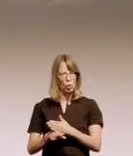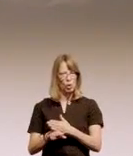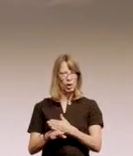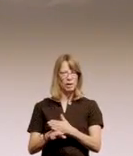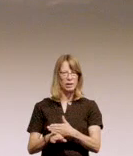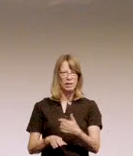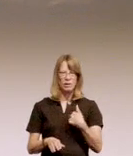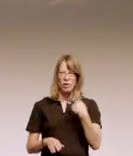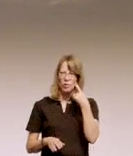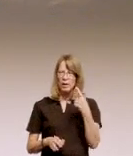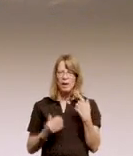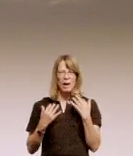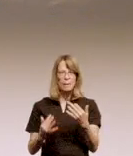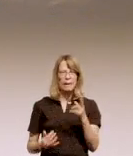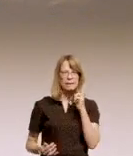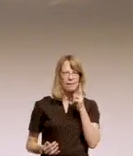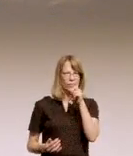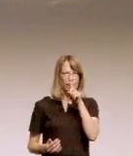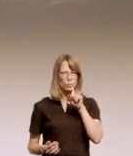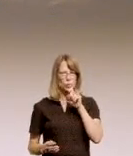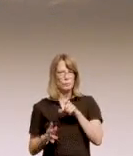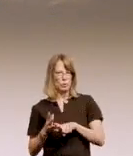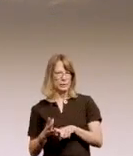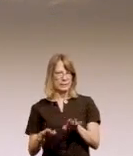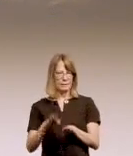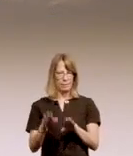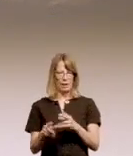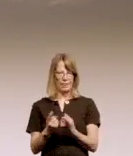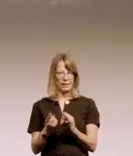many deaf people are going to be doing what I did.